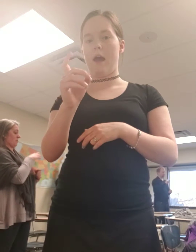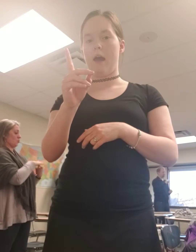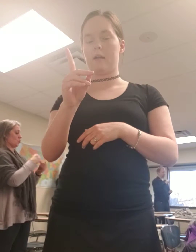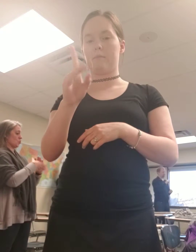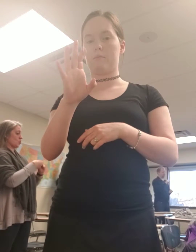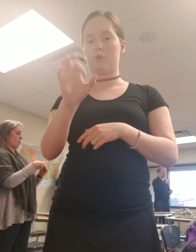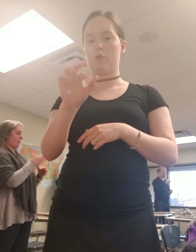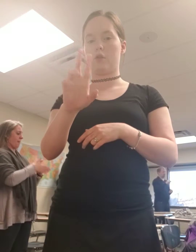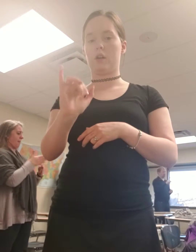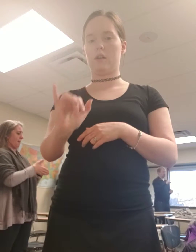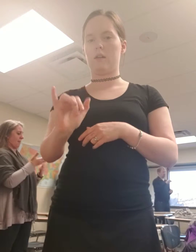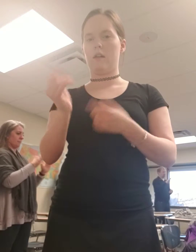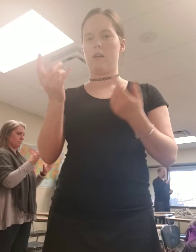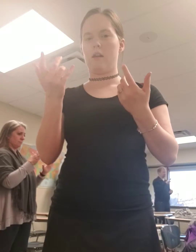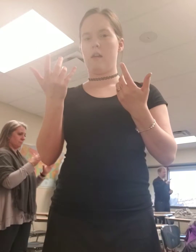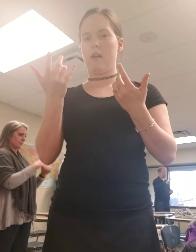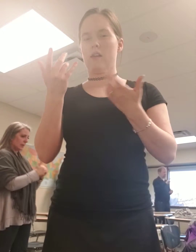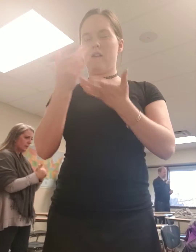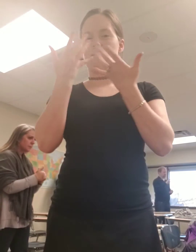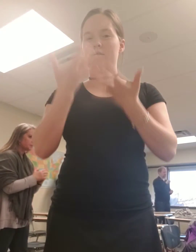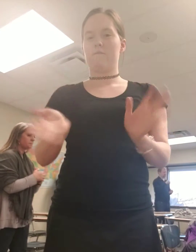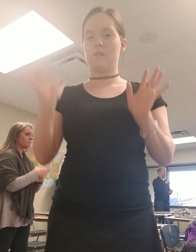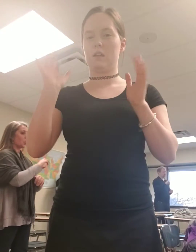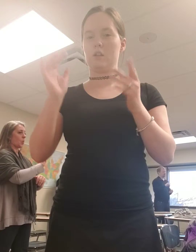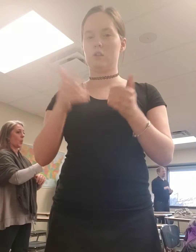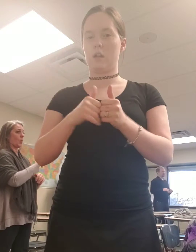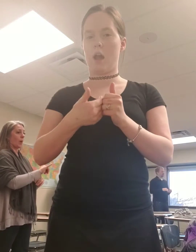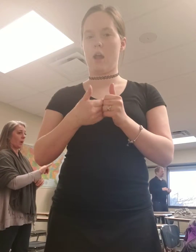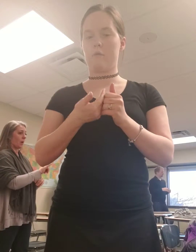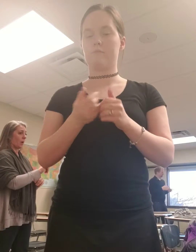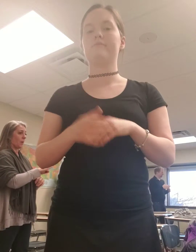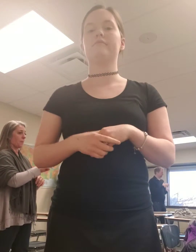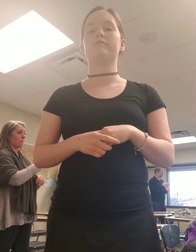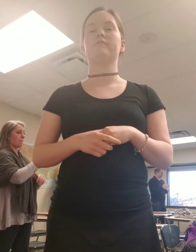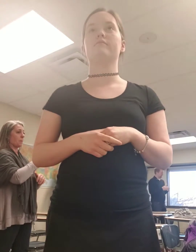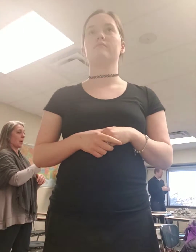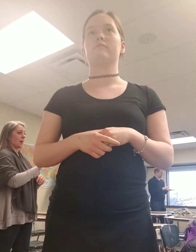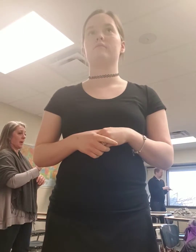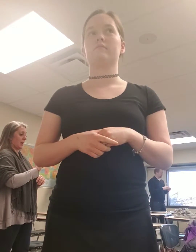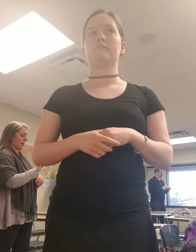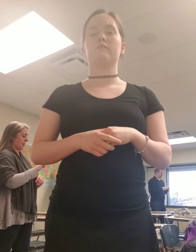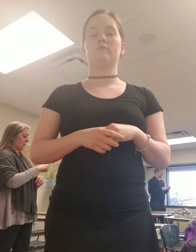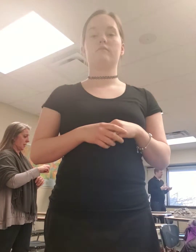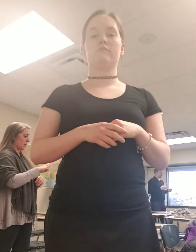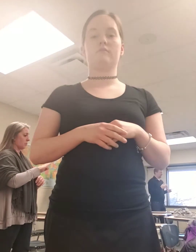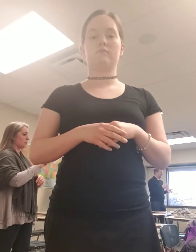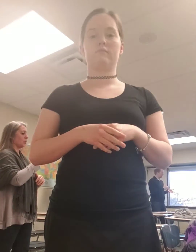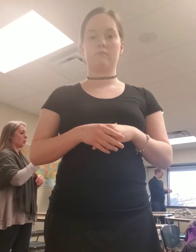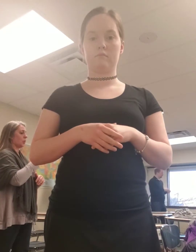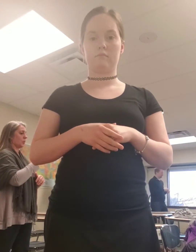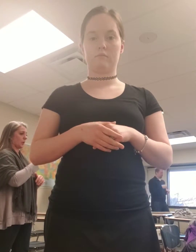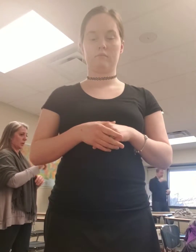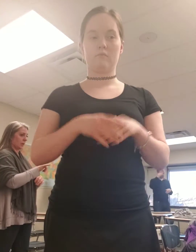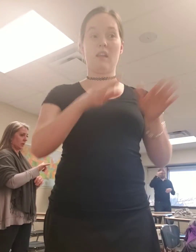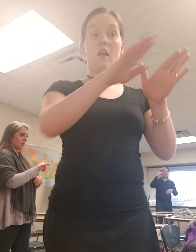He ends the story as they open the door the people who locked Margaret in the door, in the